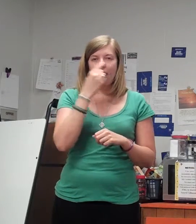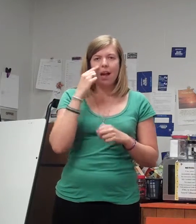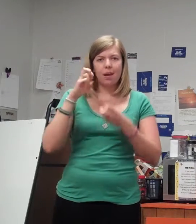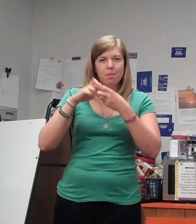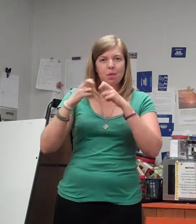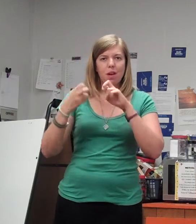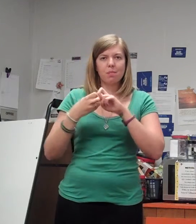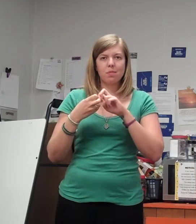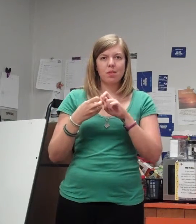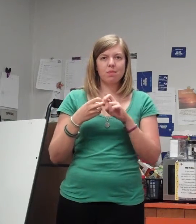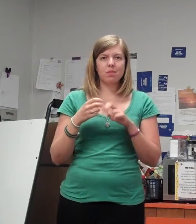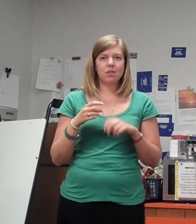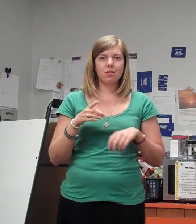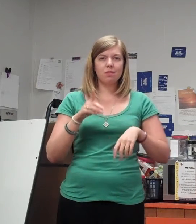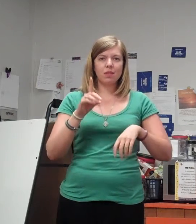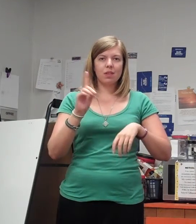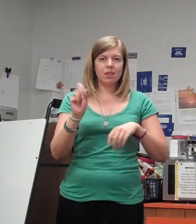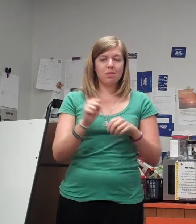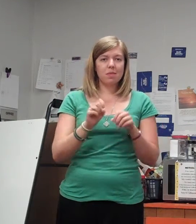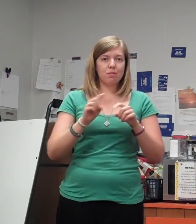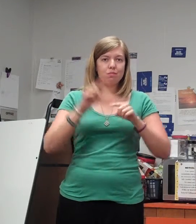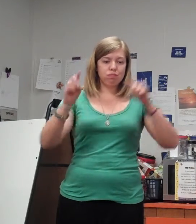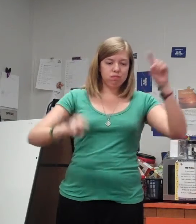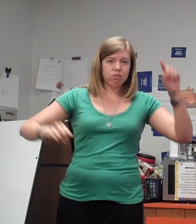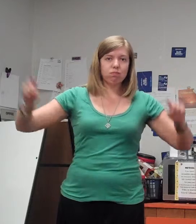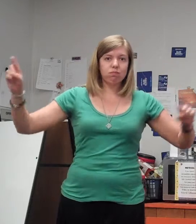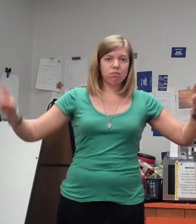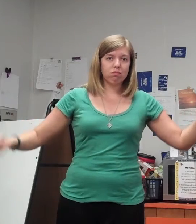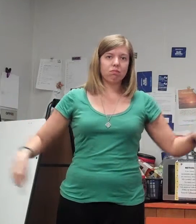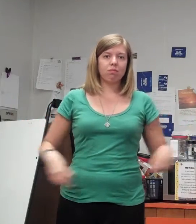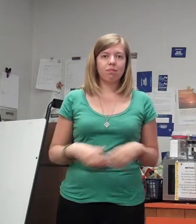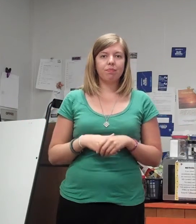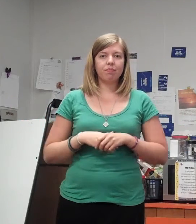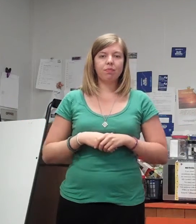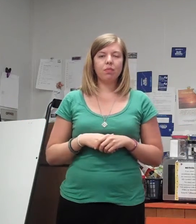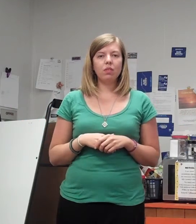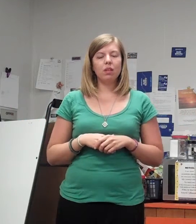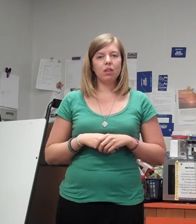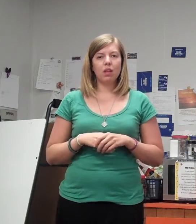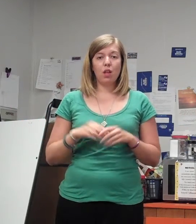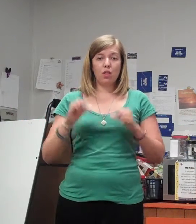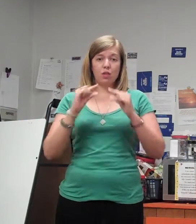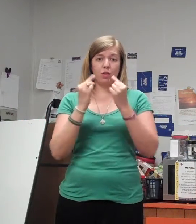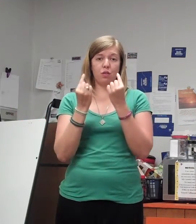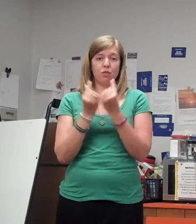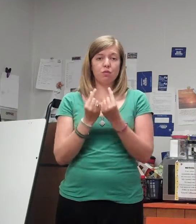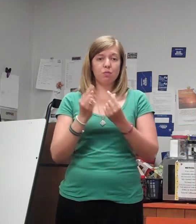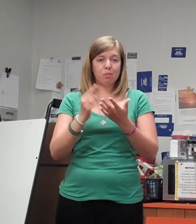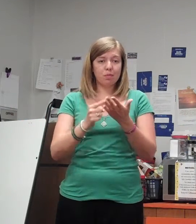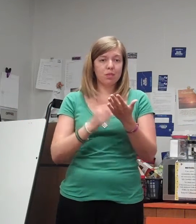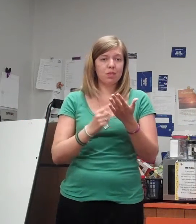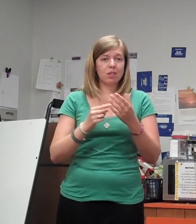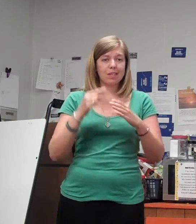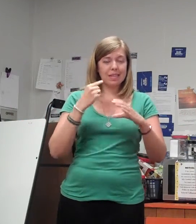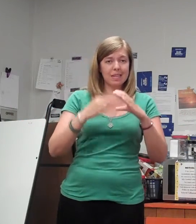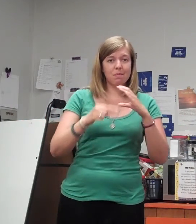disabilities. We got to know each other through email prior to leaving, and we had to have